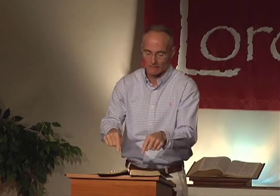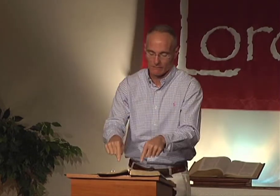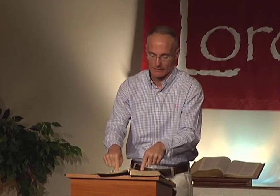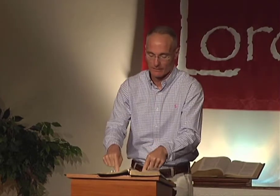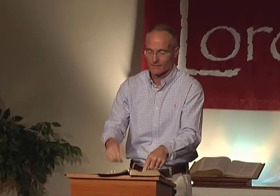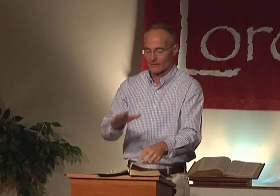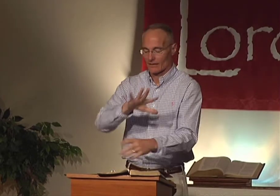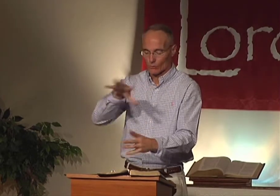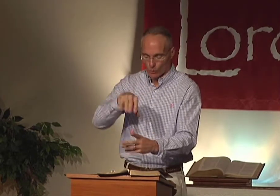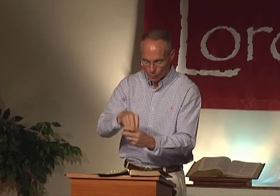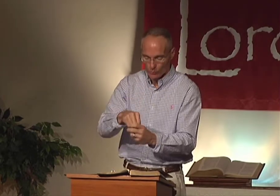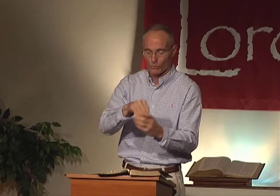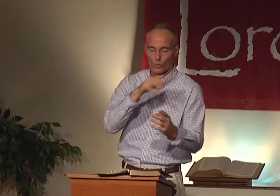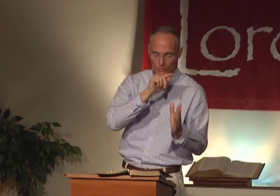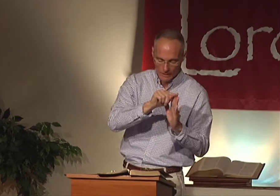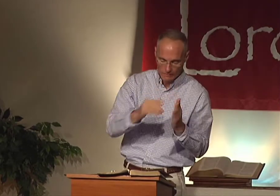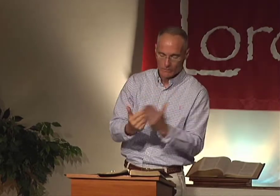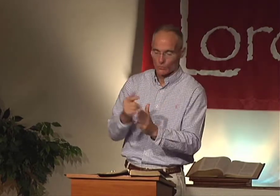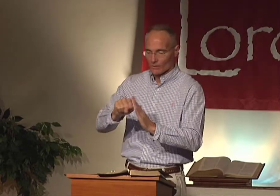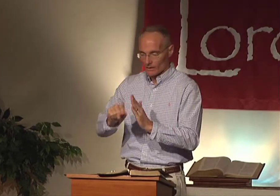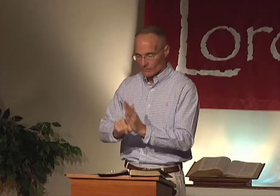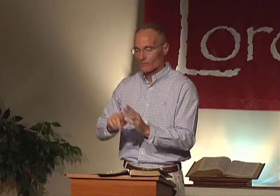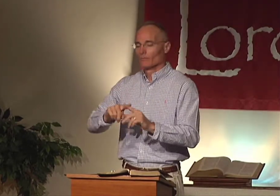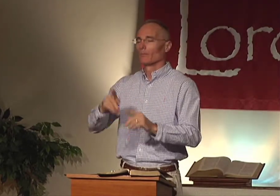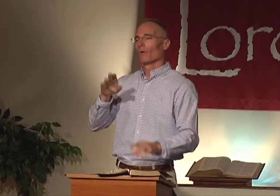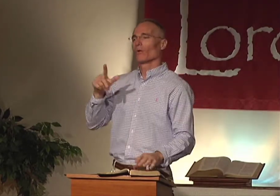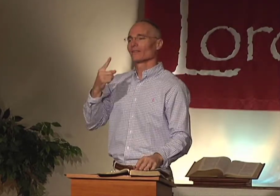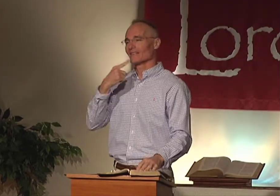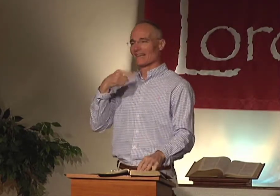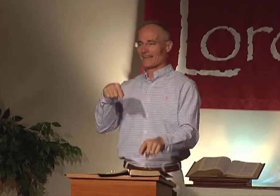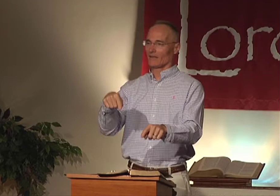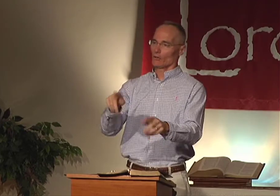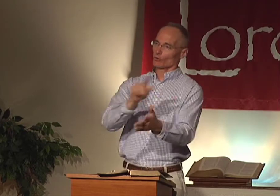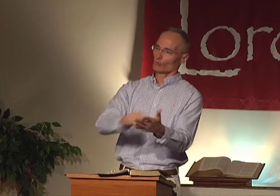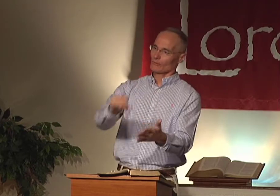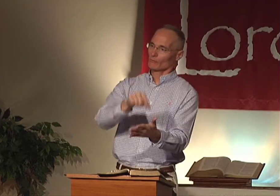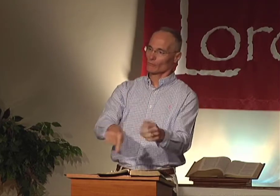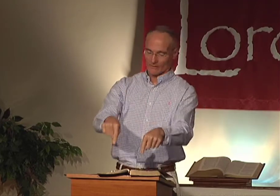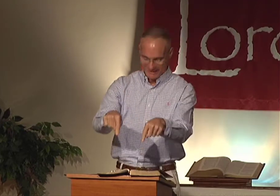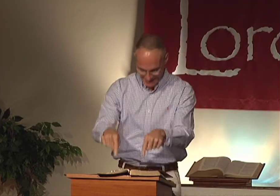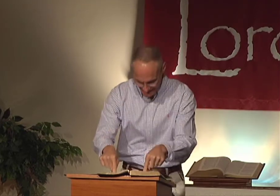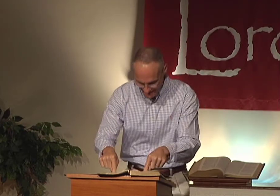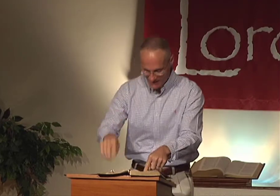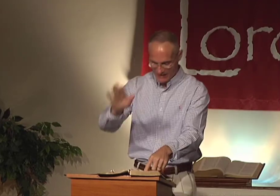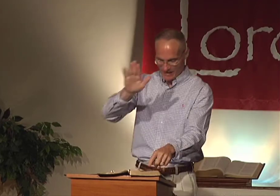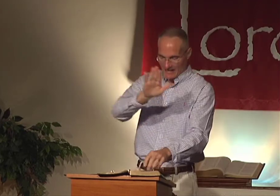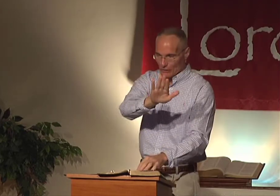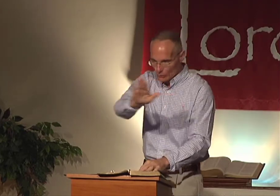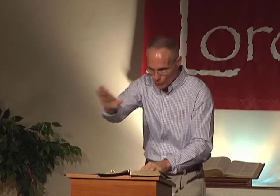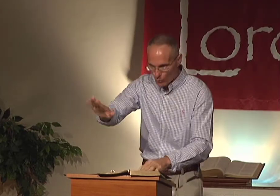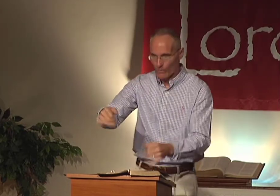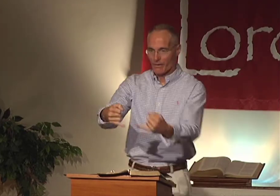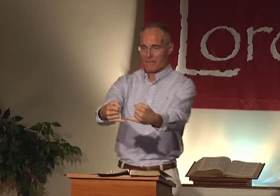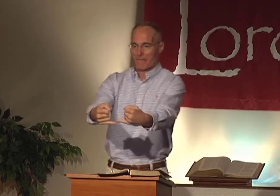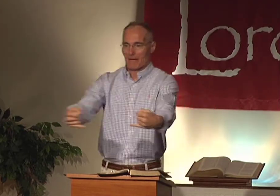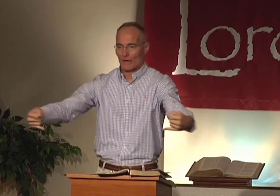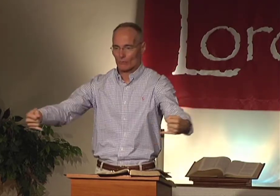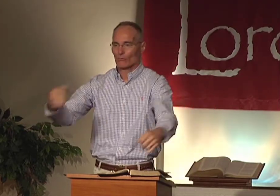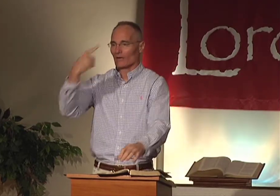And this, again, includes the Old Testament and New Testament, but Paul is saying the scripture, that is